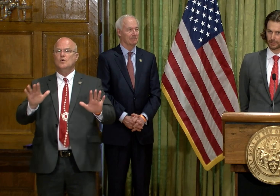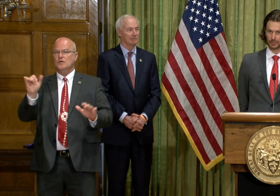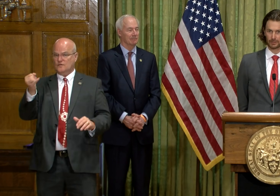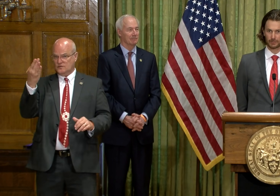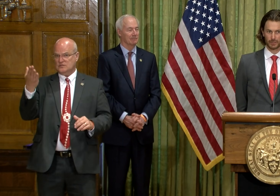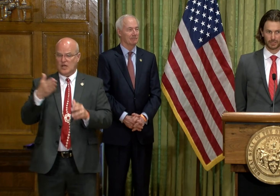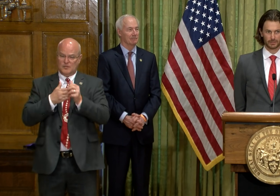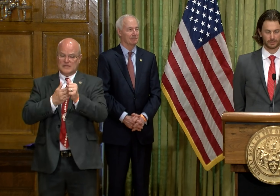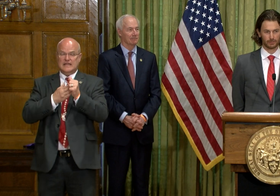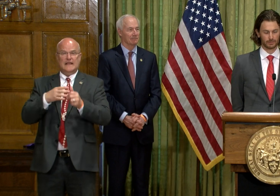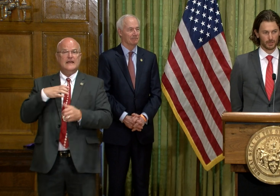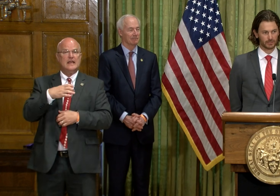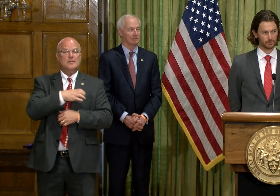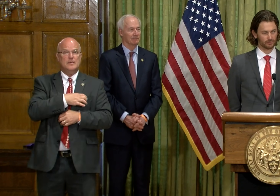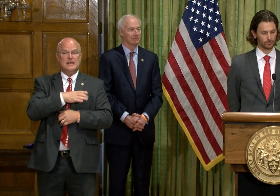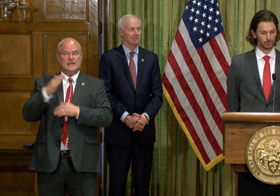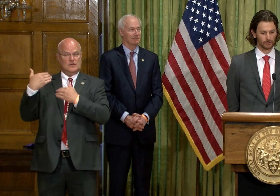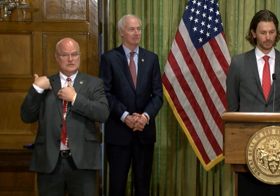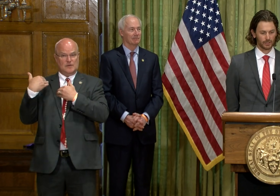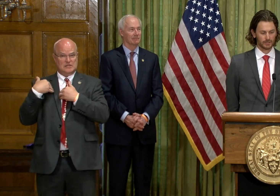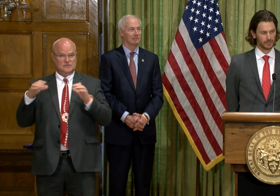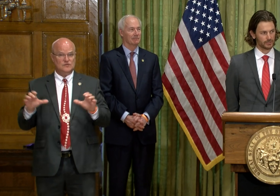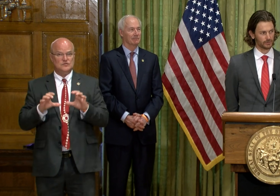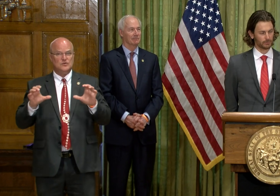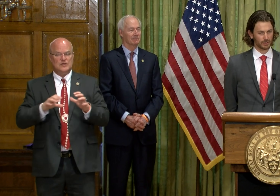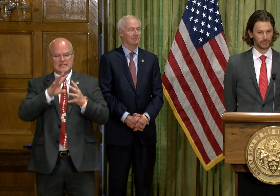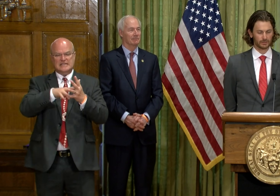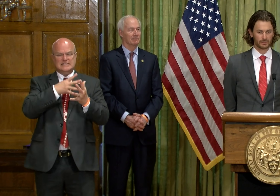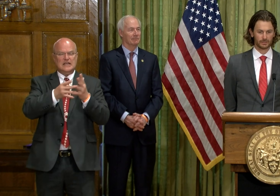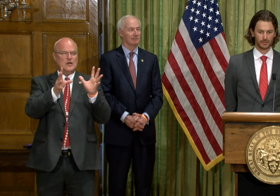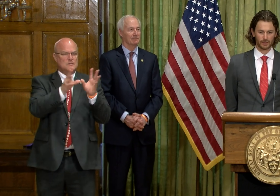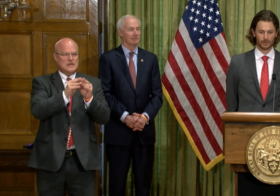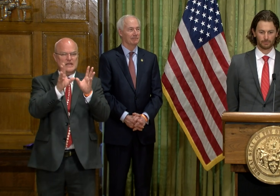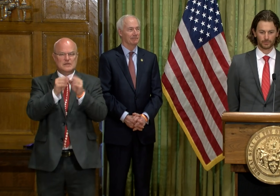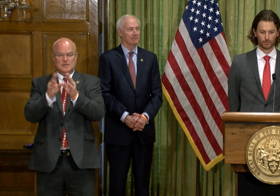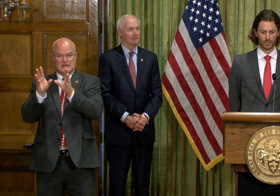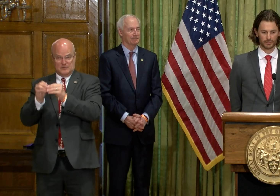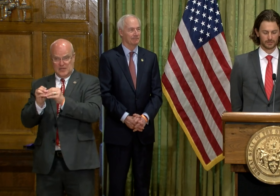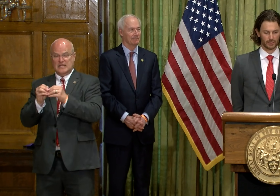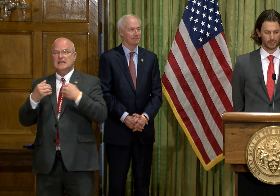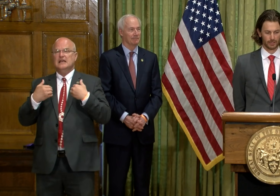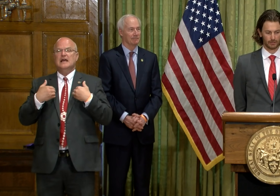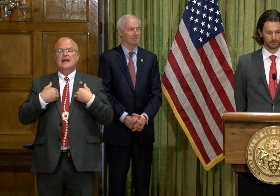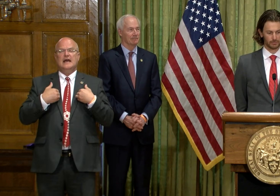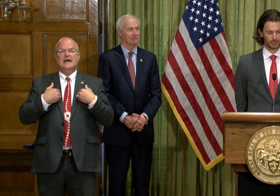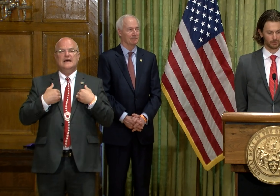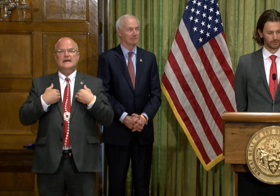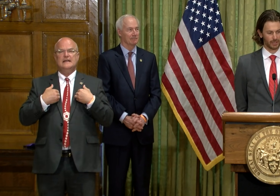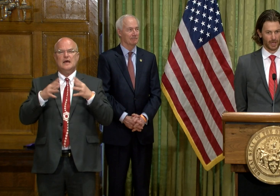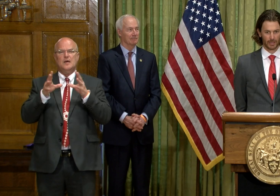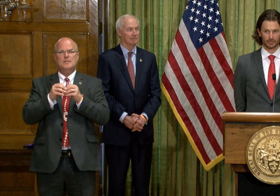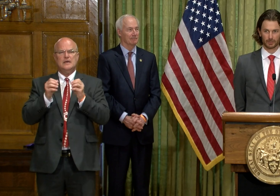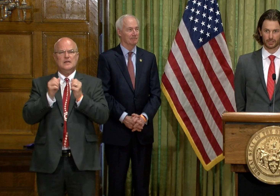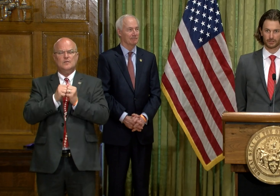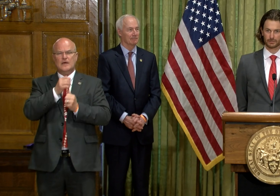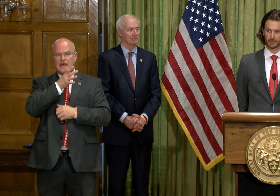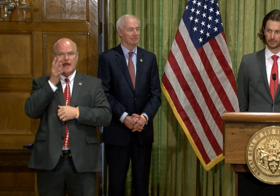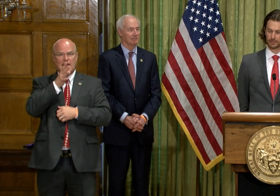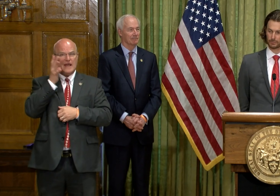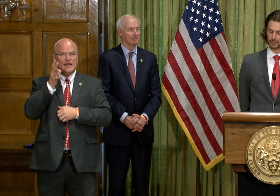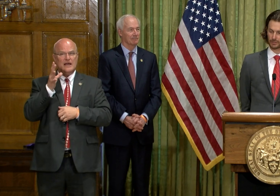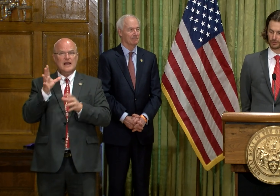outstanding job leading the committees that they're responsible for, scheduling meetings. We had a meeting with the Ag